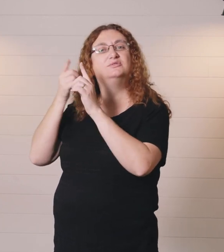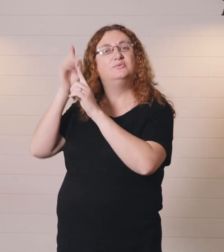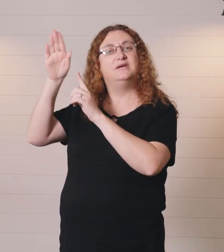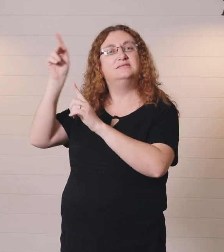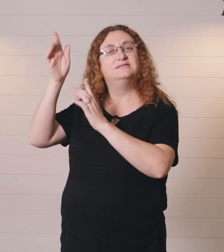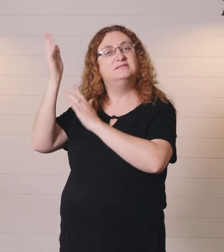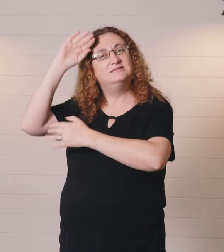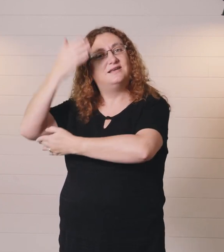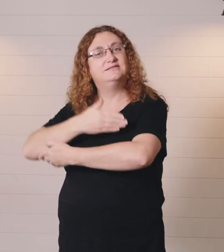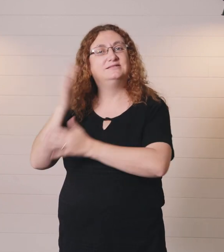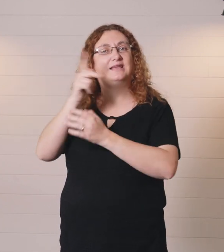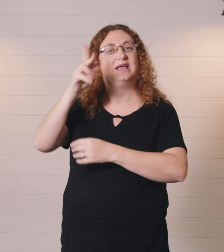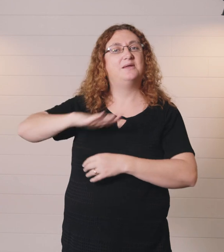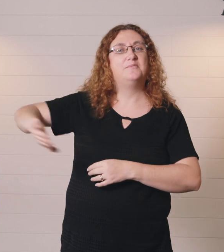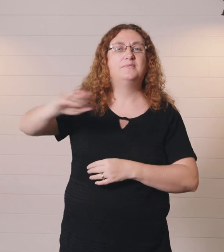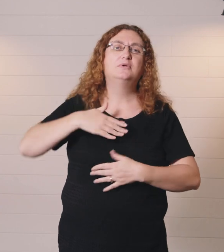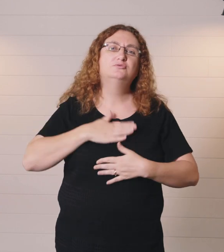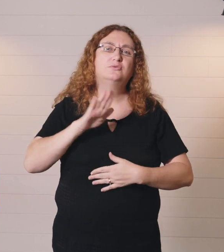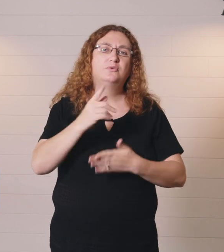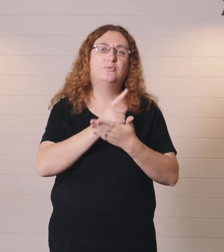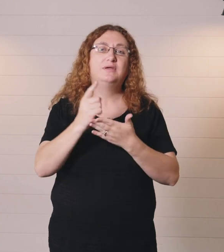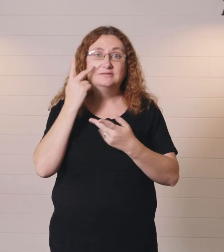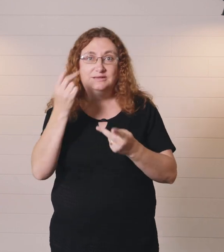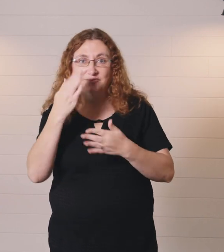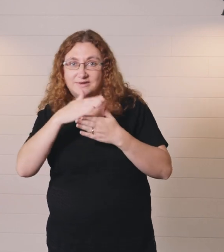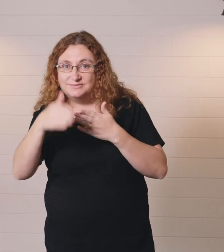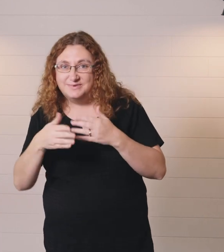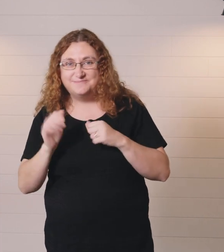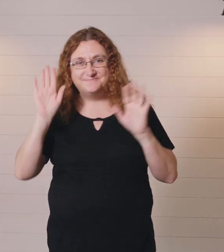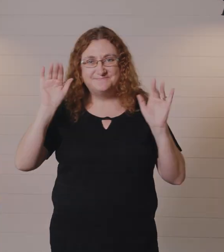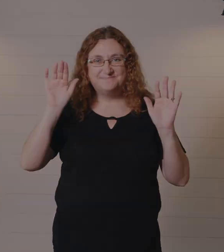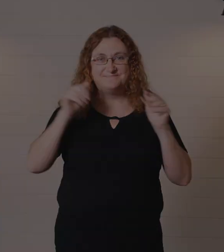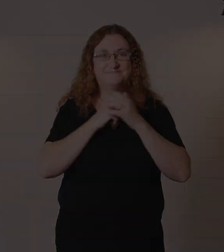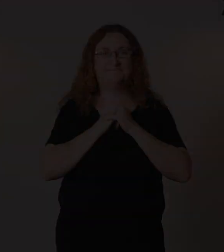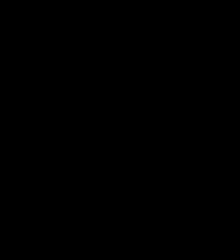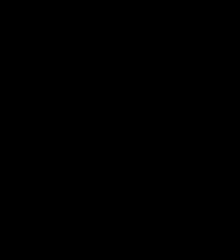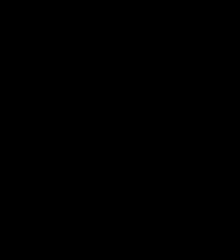his dear Son. Have a great week, and we look forward to seeing you next weekend.